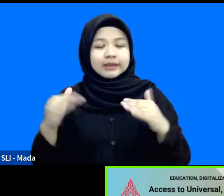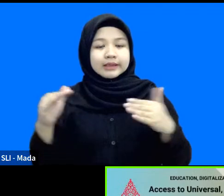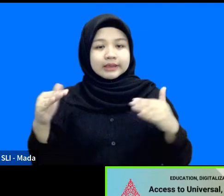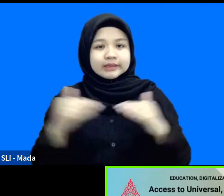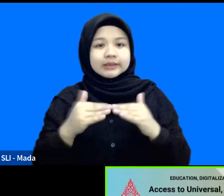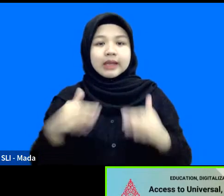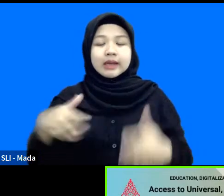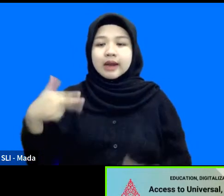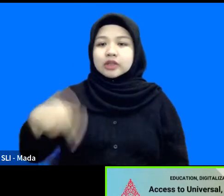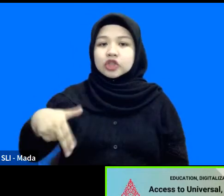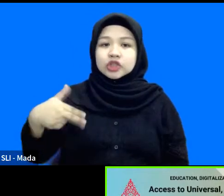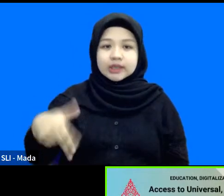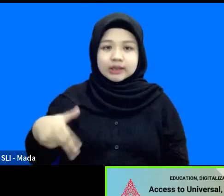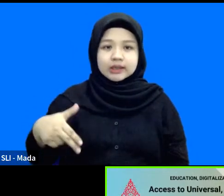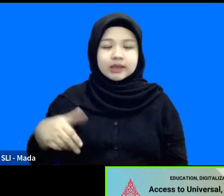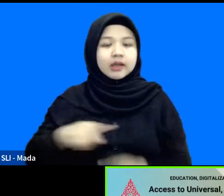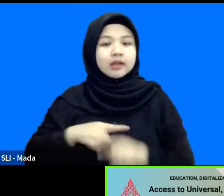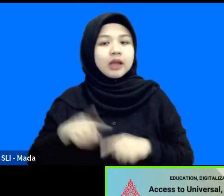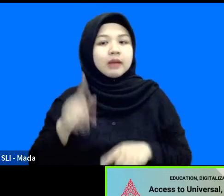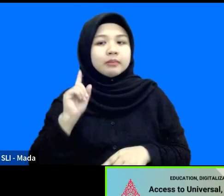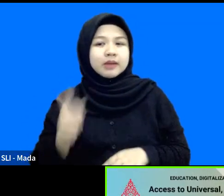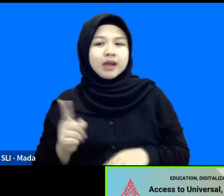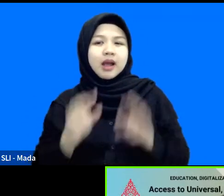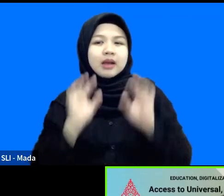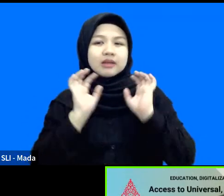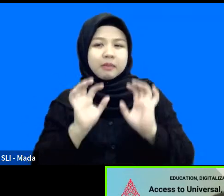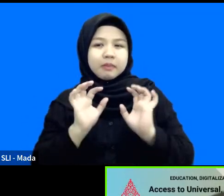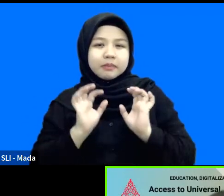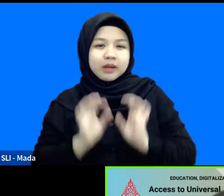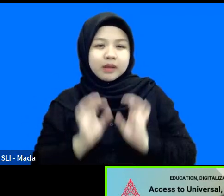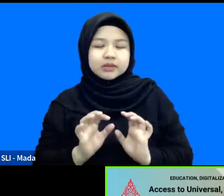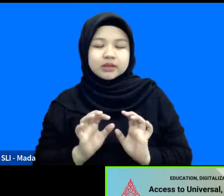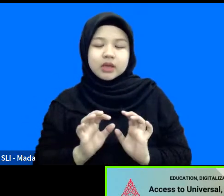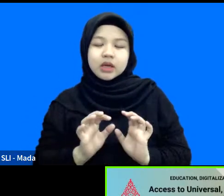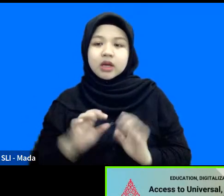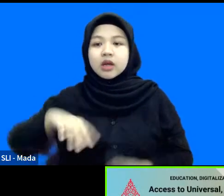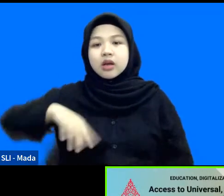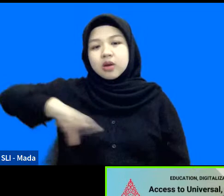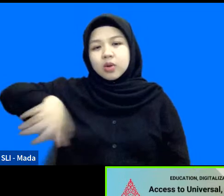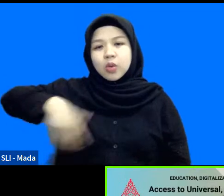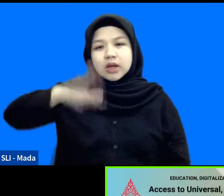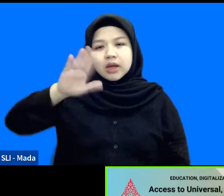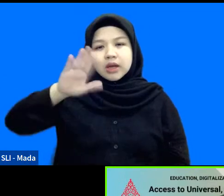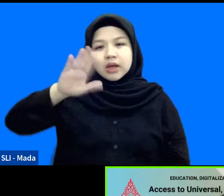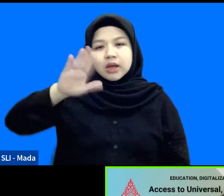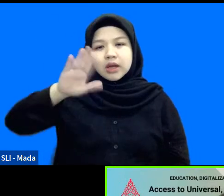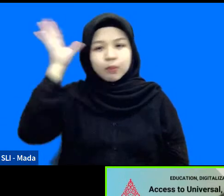understand what gender equality is, which is why, going back to her point, that it's important